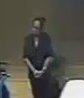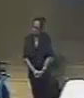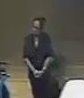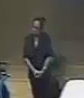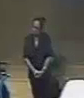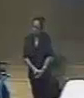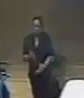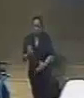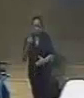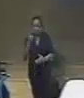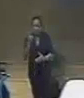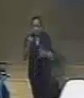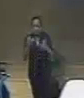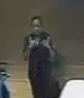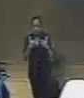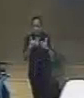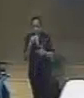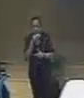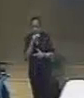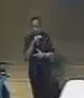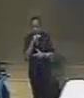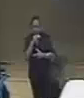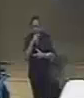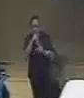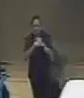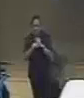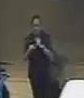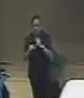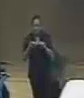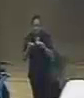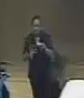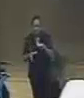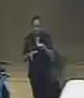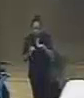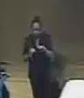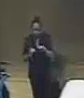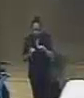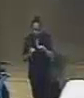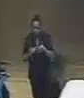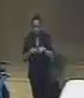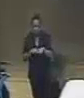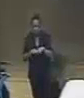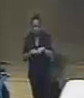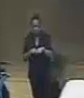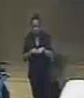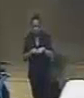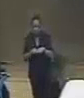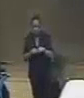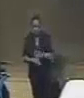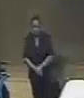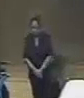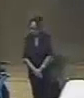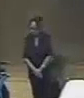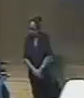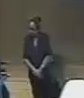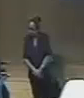So the Victoria University in Melbourne has just advertised for a Director of Connected Learning. So they've been a face-to-face dual-sector university